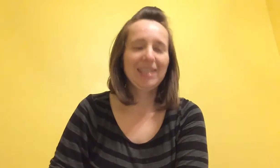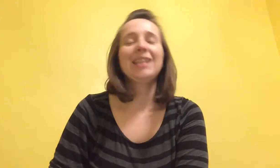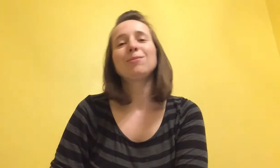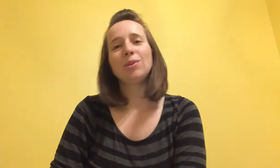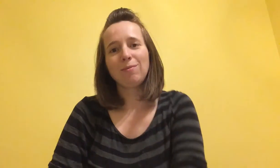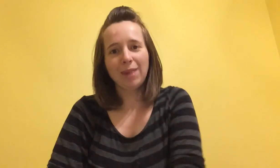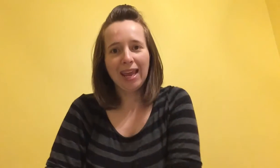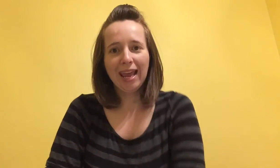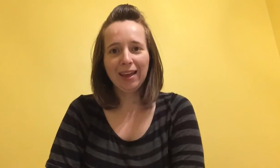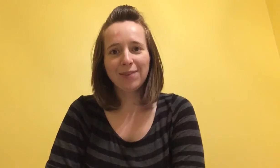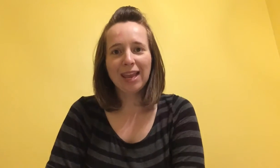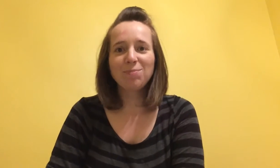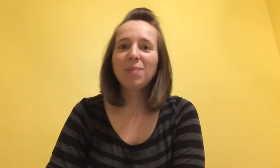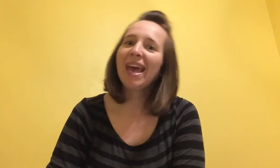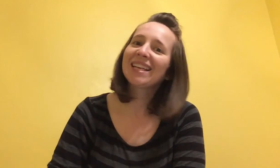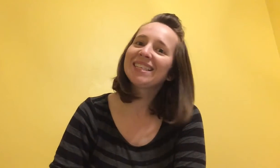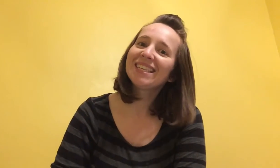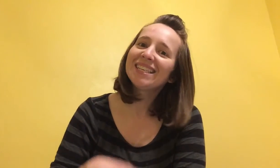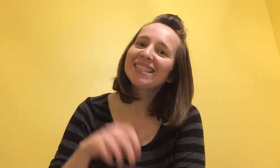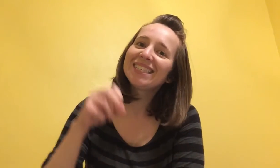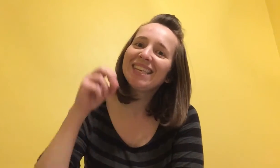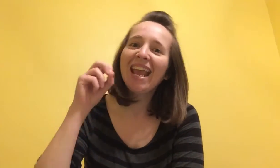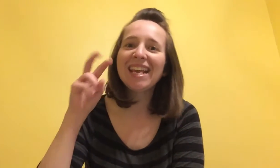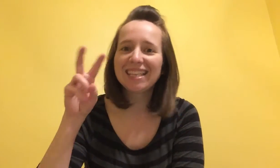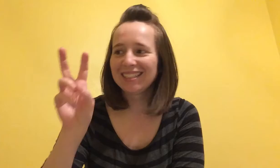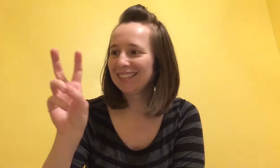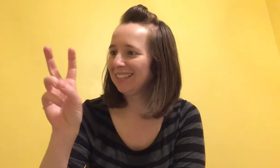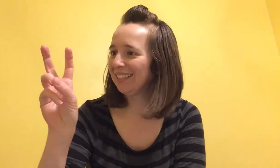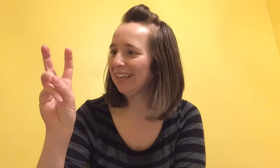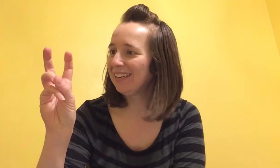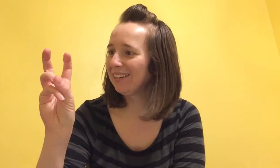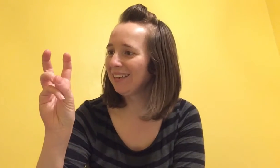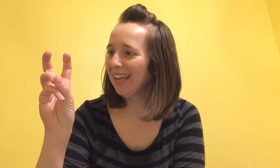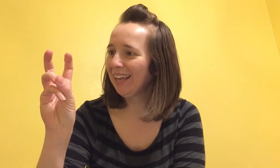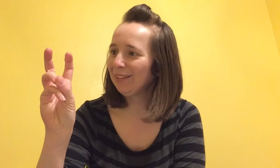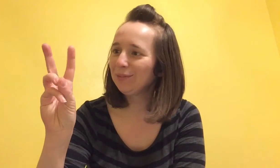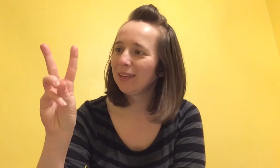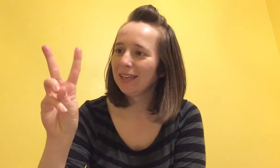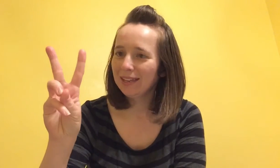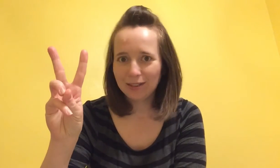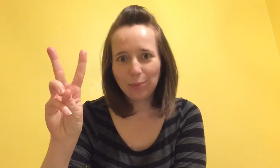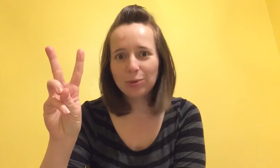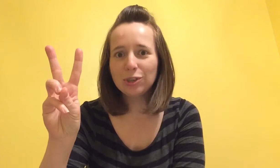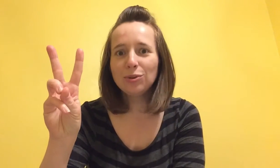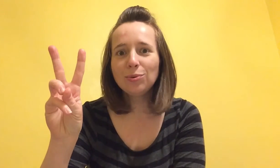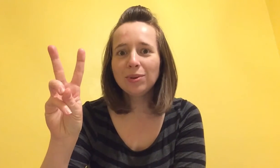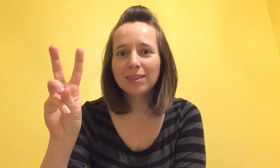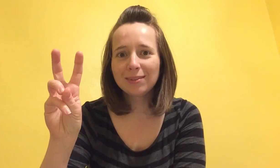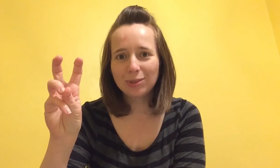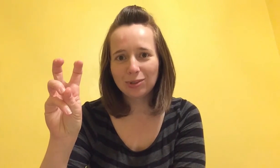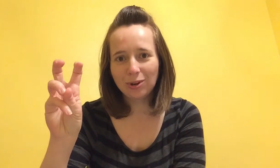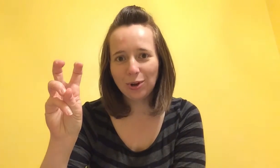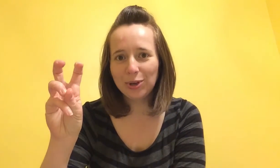Next one, you may have a pet snake. Right? You're going to have number 2, but you're going to hook